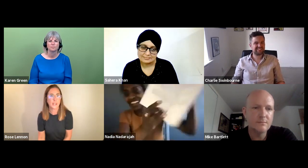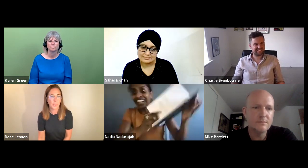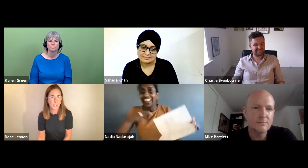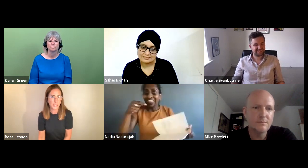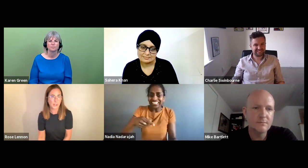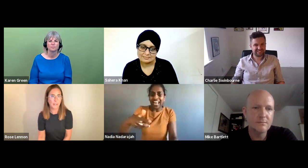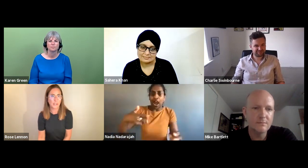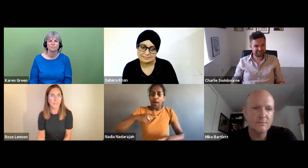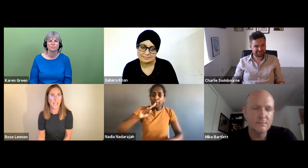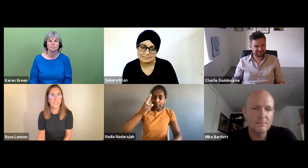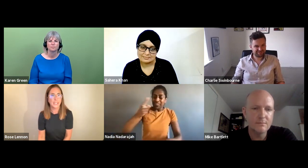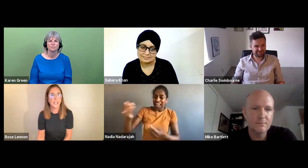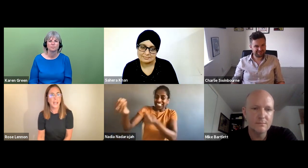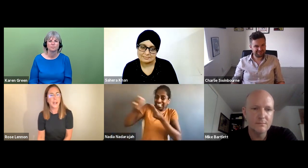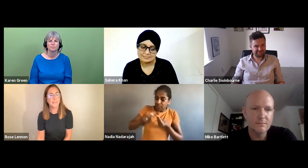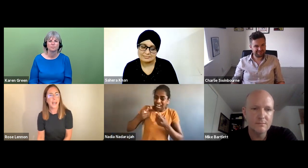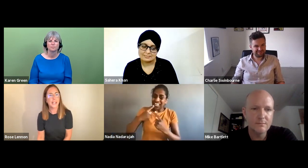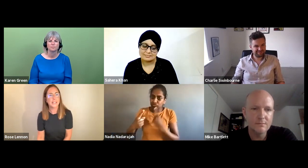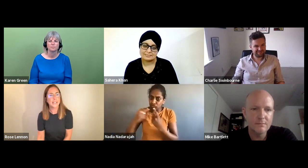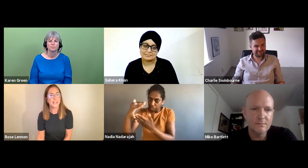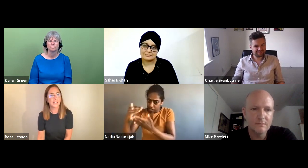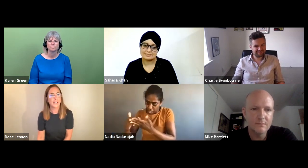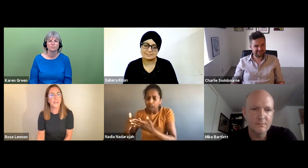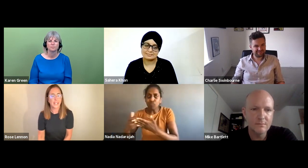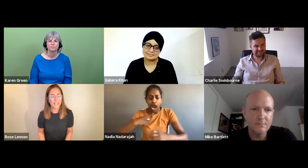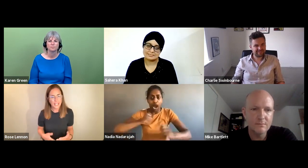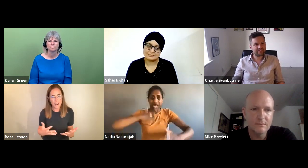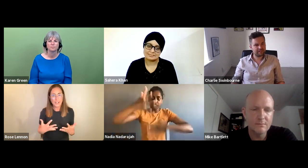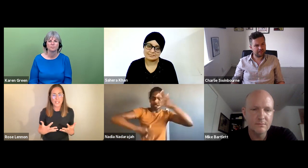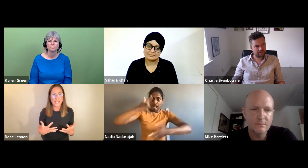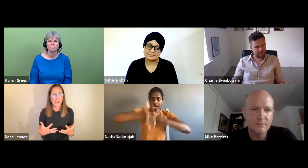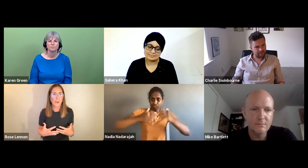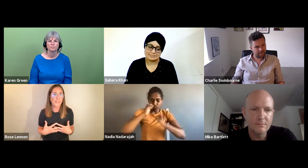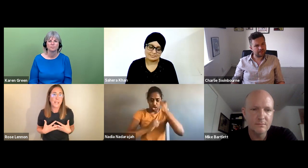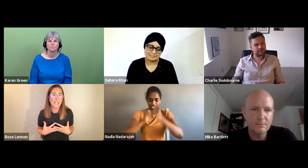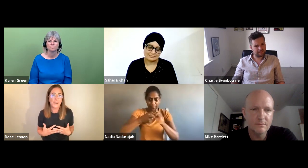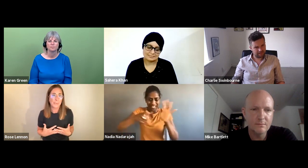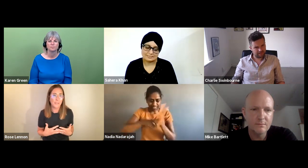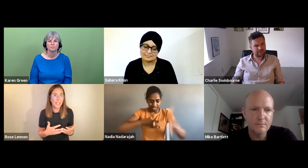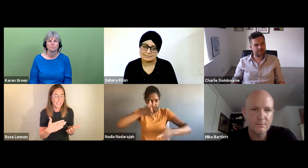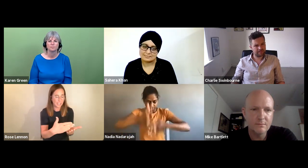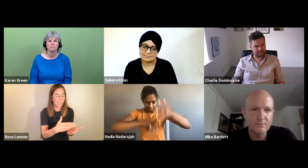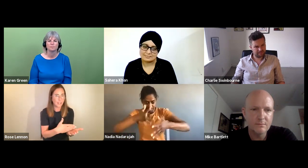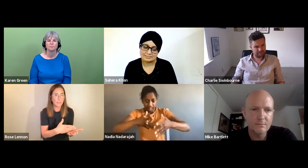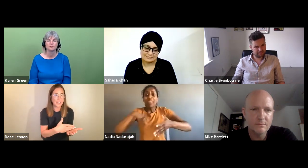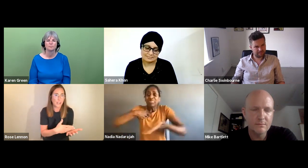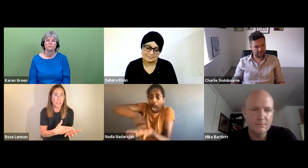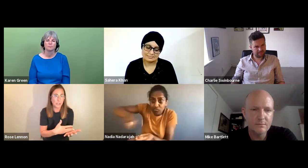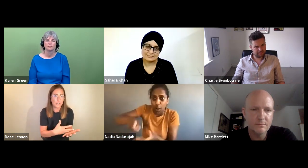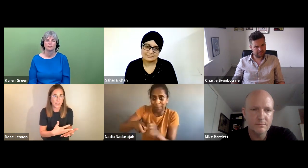So when we're doing the choreography, and it kind of was the same way for me to develop my writing. They would give me that choreography,